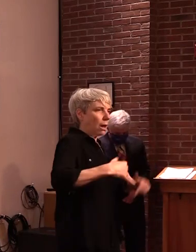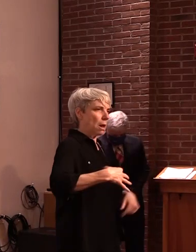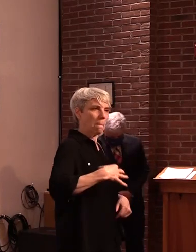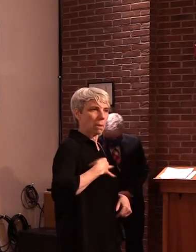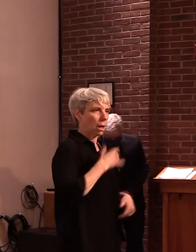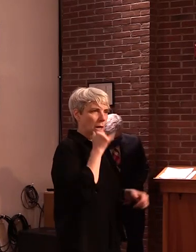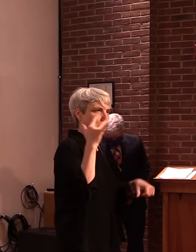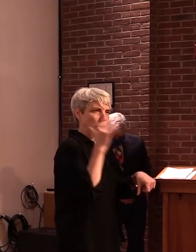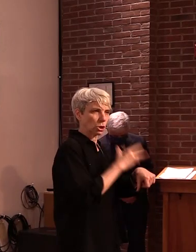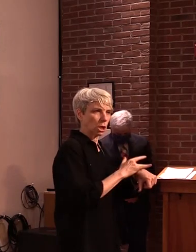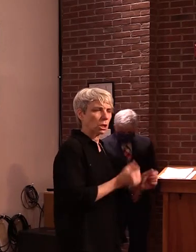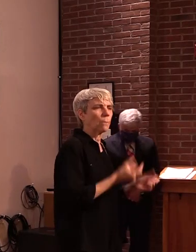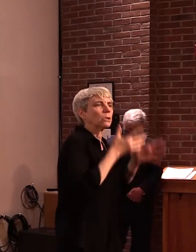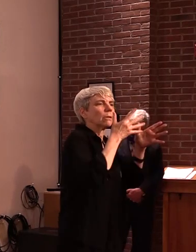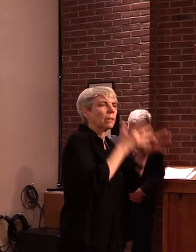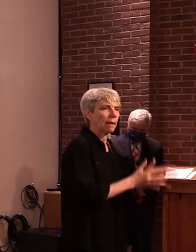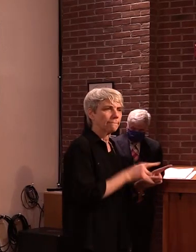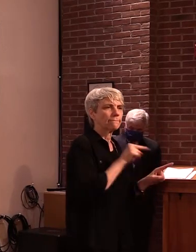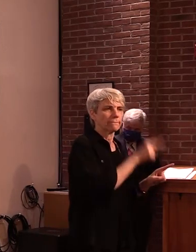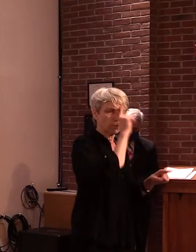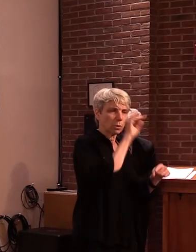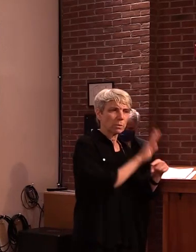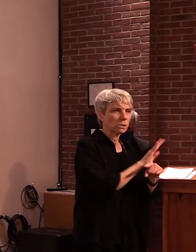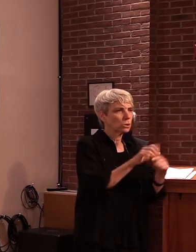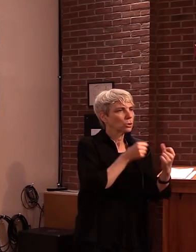left of that money.